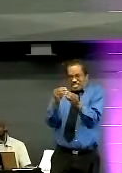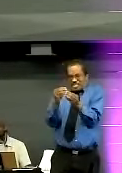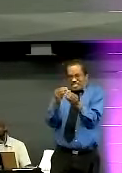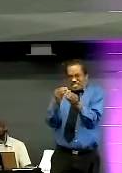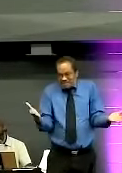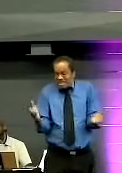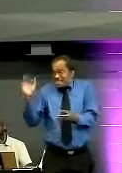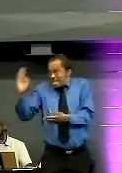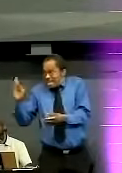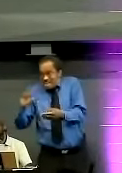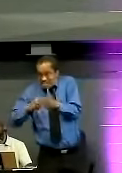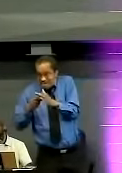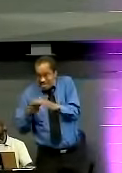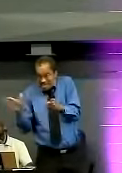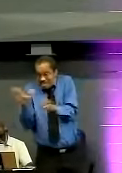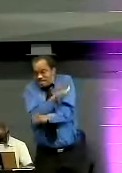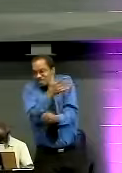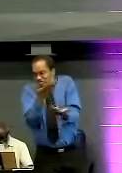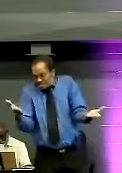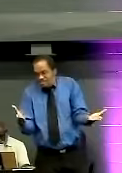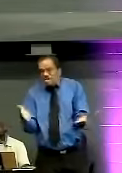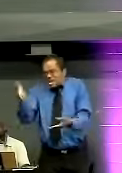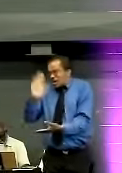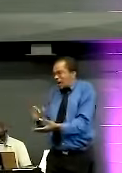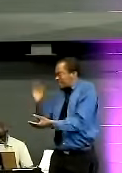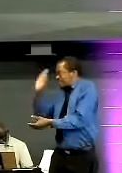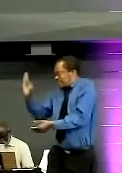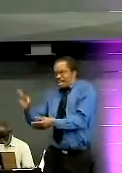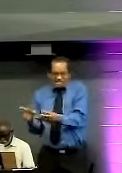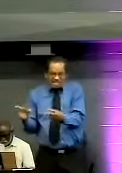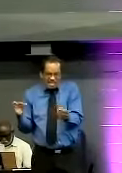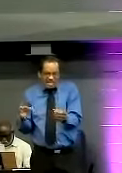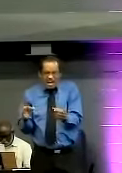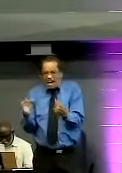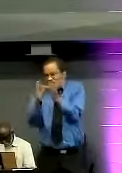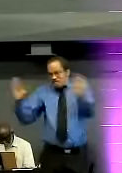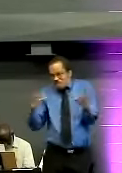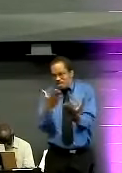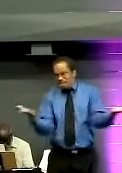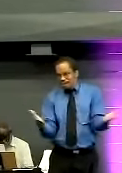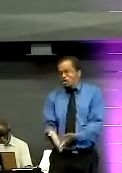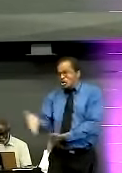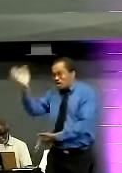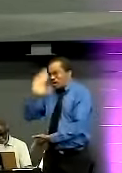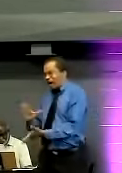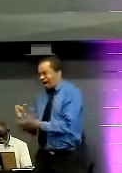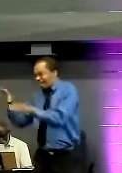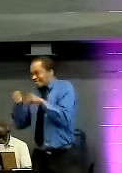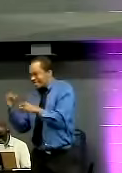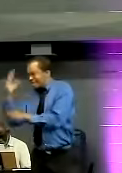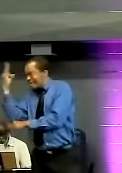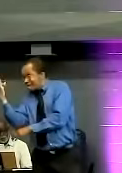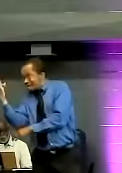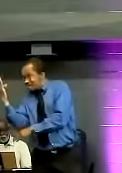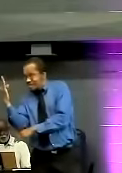can take that F and fill them. God can take that F and free them. God can take that